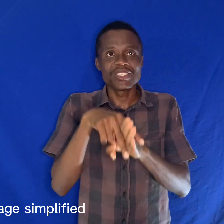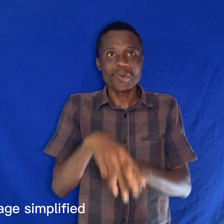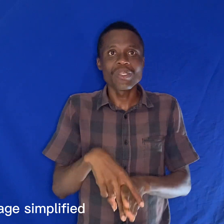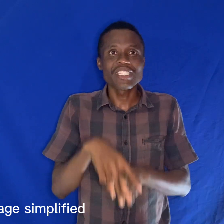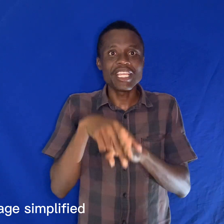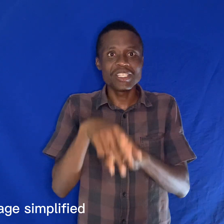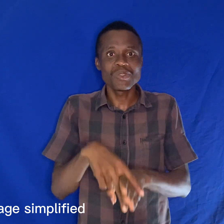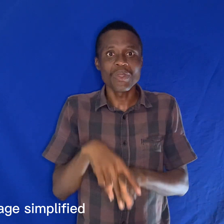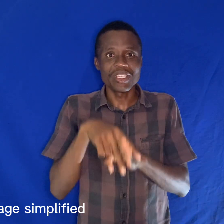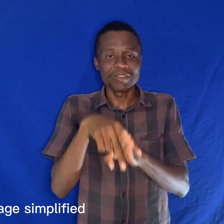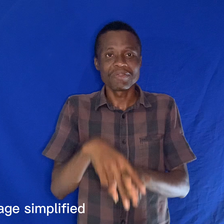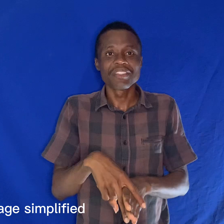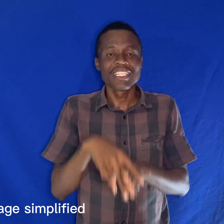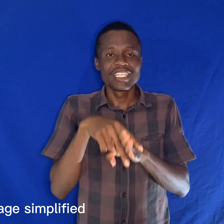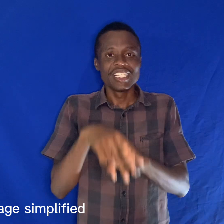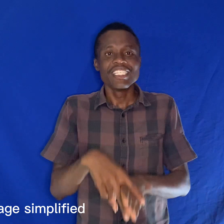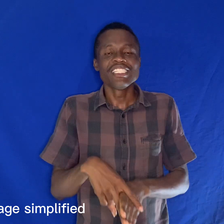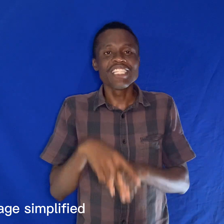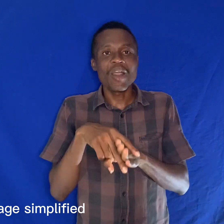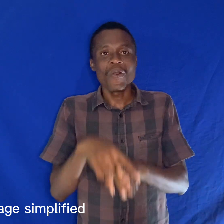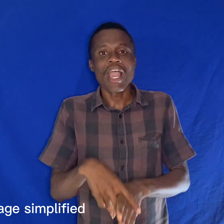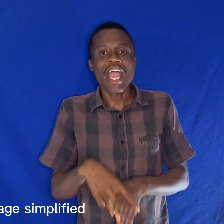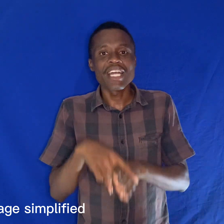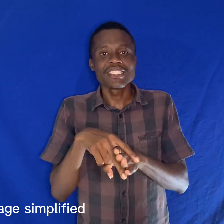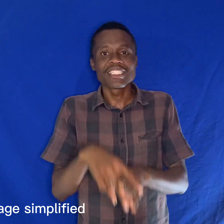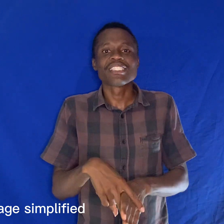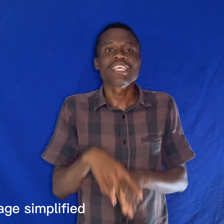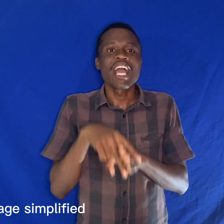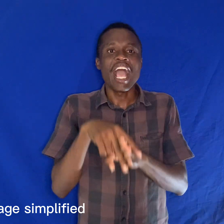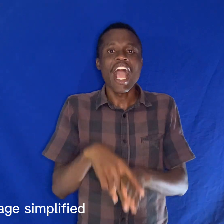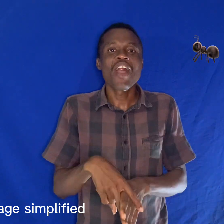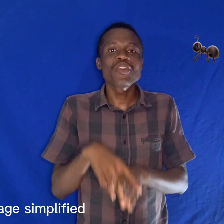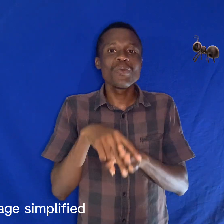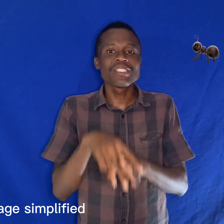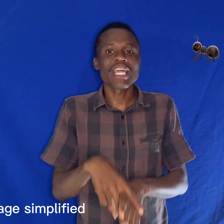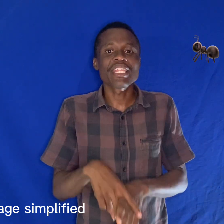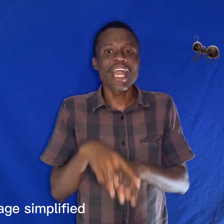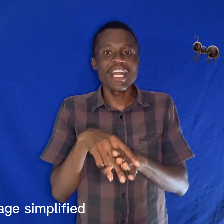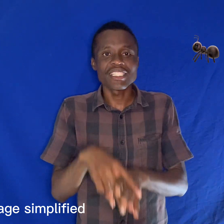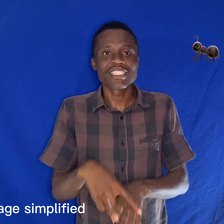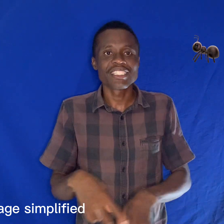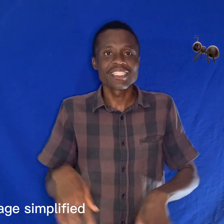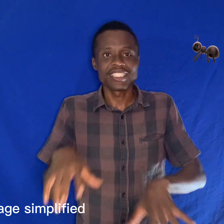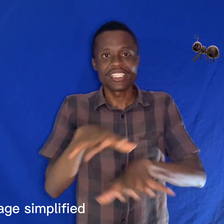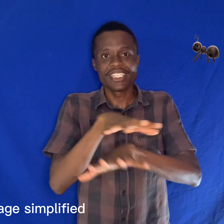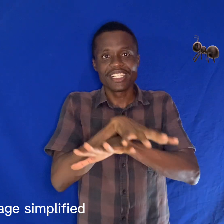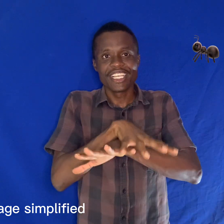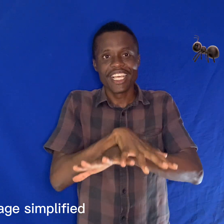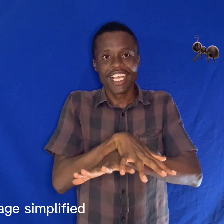we sign this way. Now, ants. How do we sign ants?